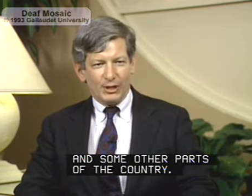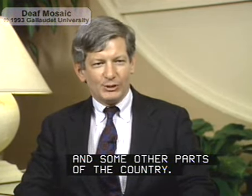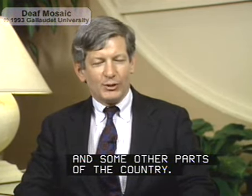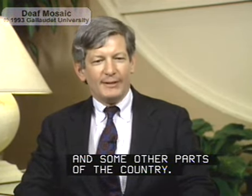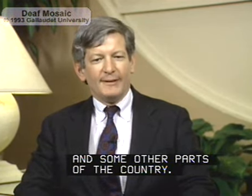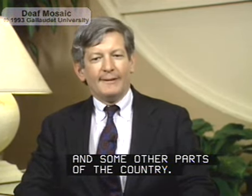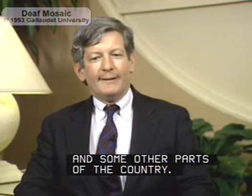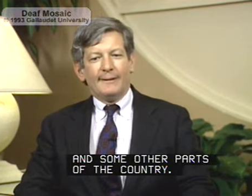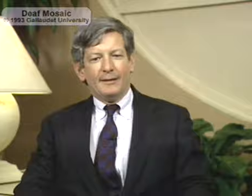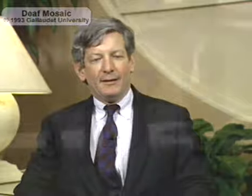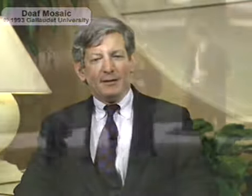country.